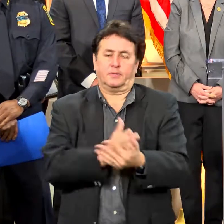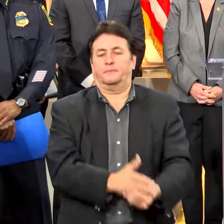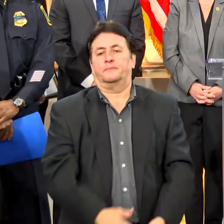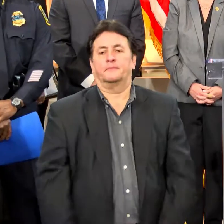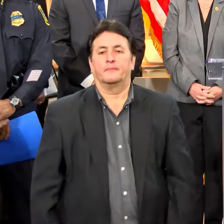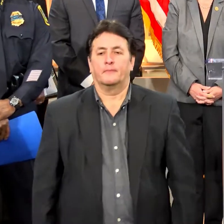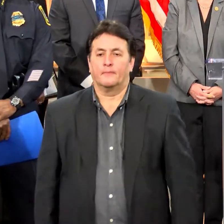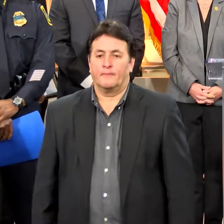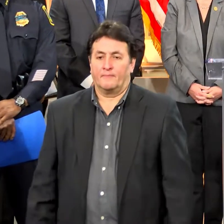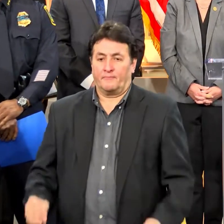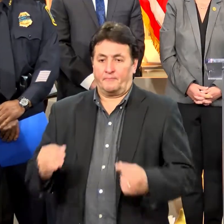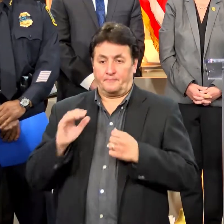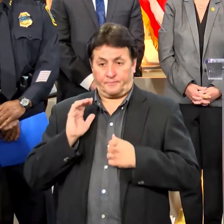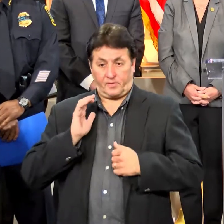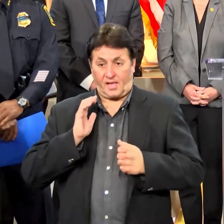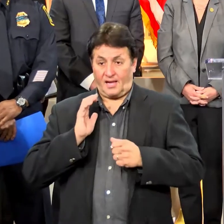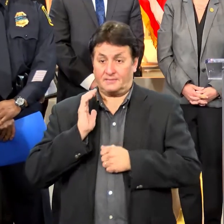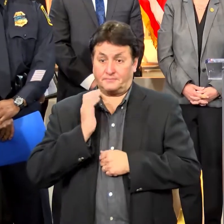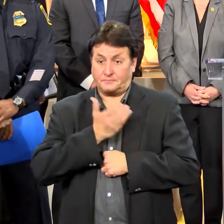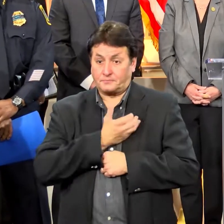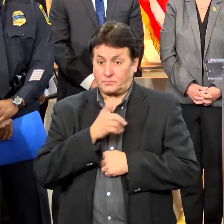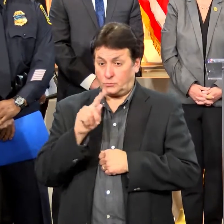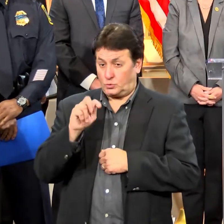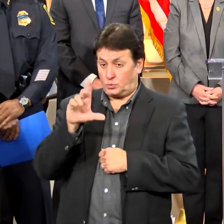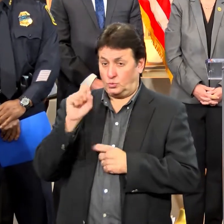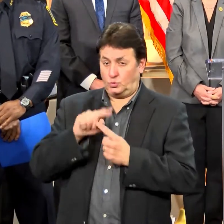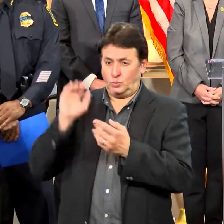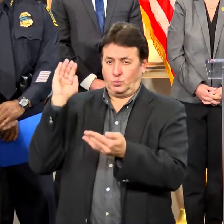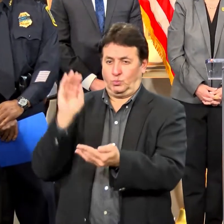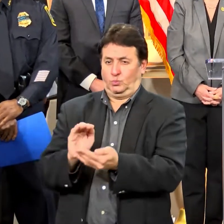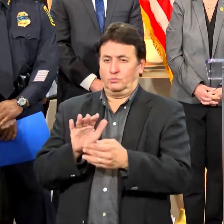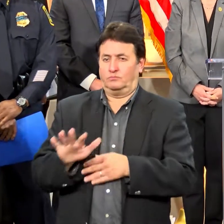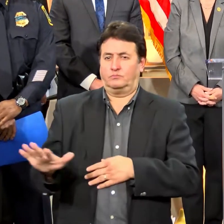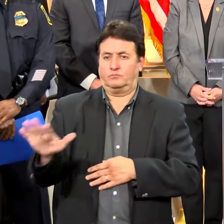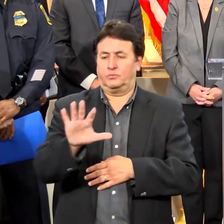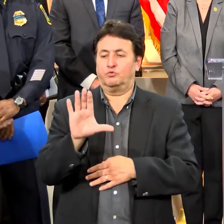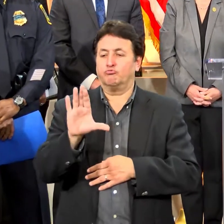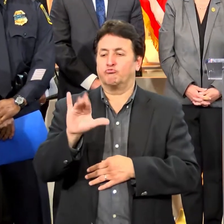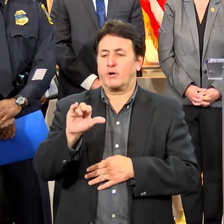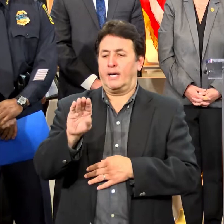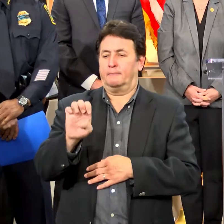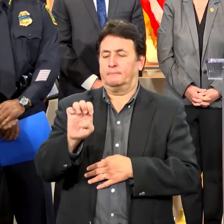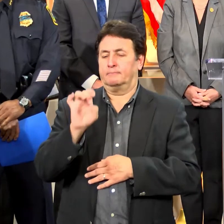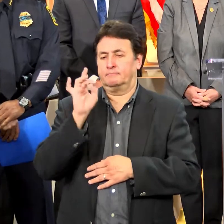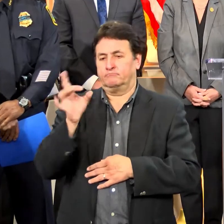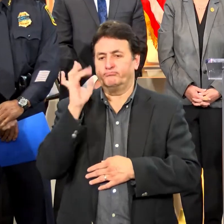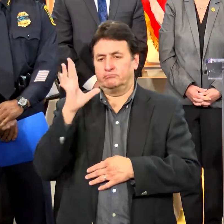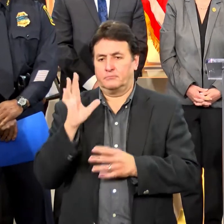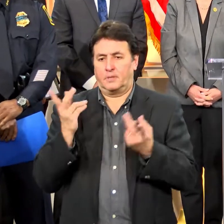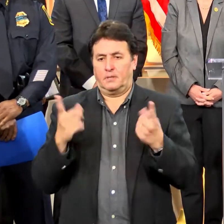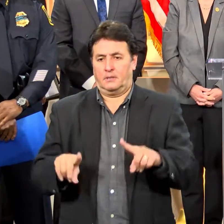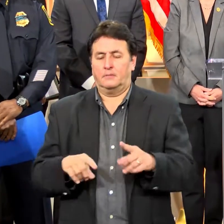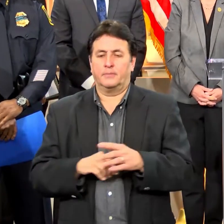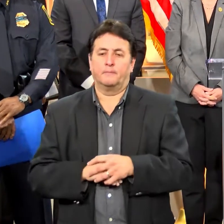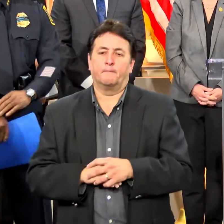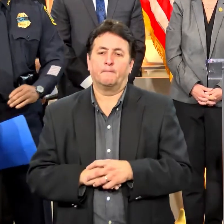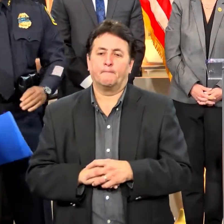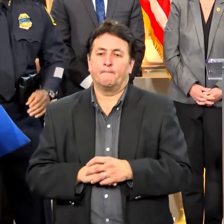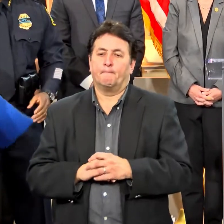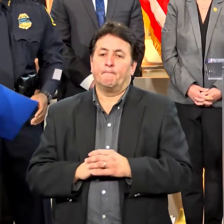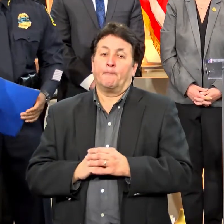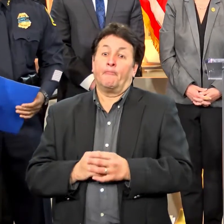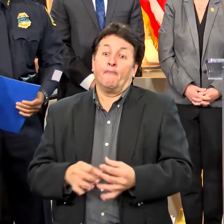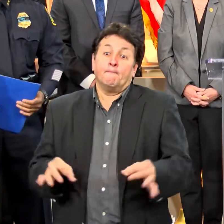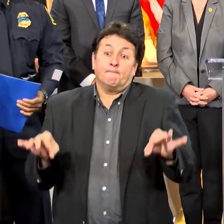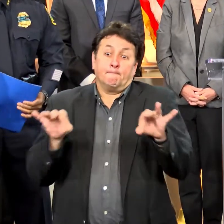in crime with its limited resources. It is imperative that we continue our efforts to reduce crime at local